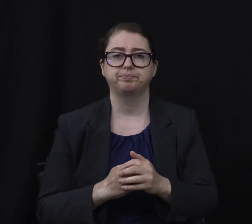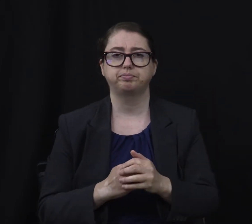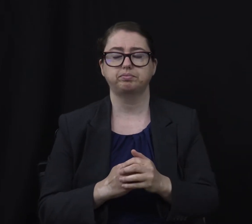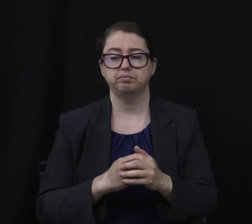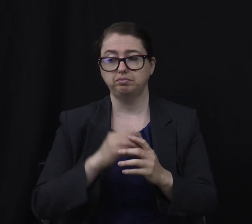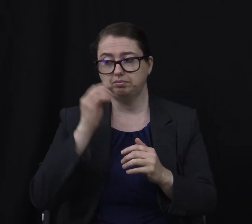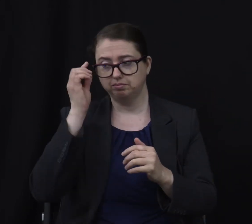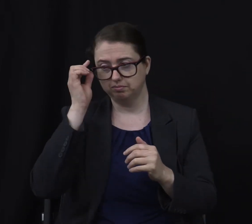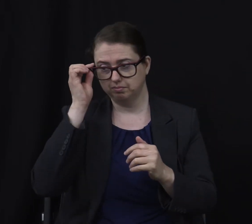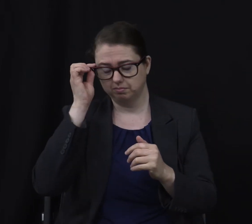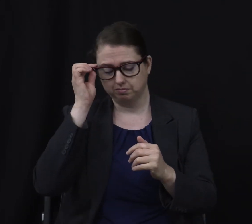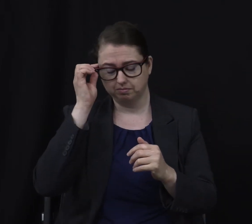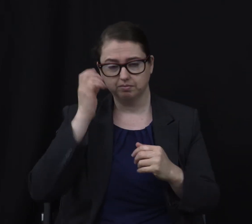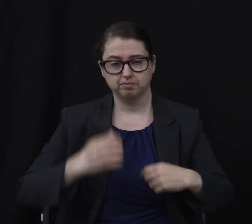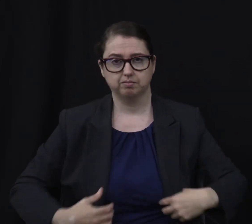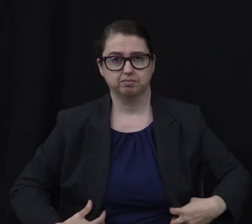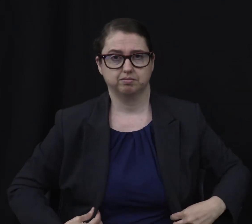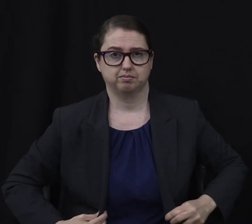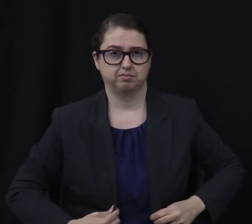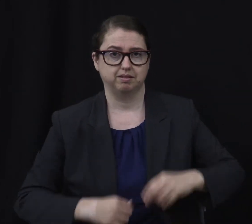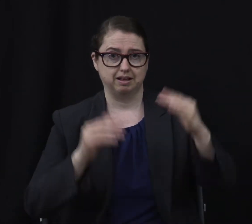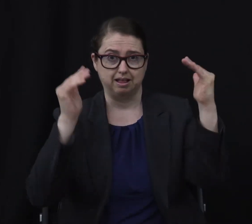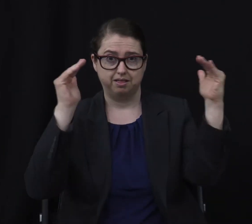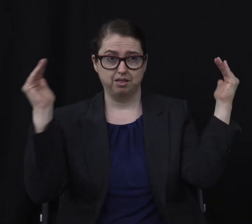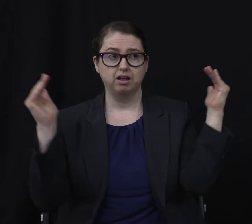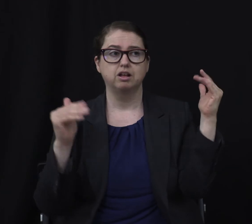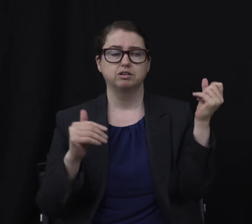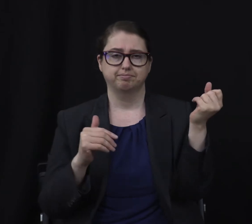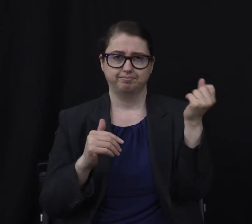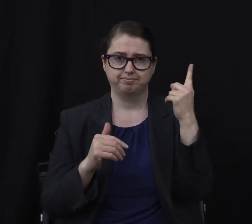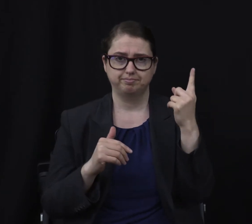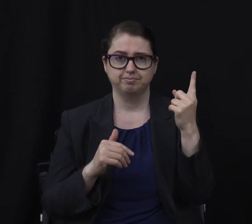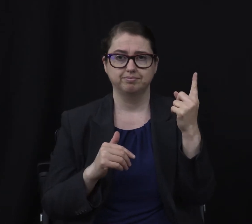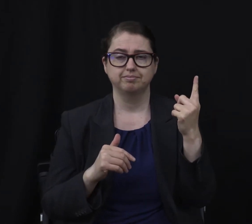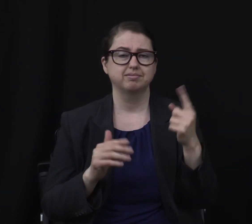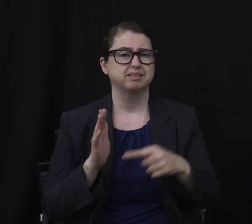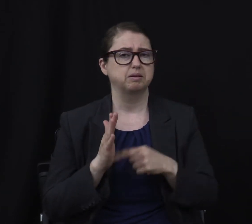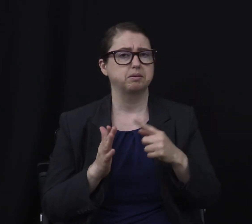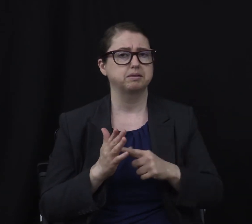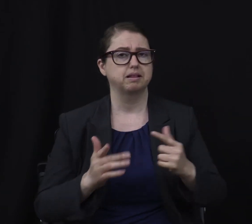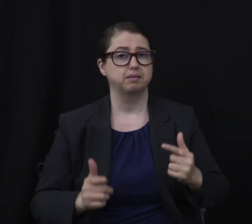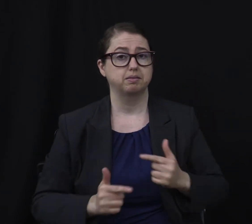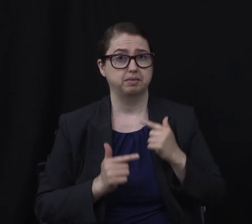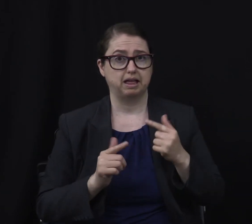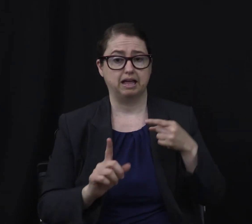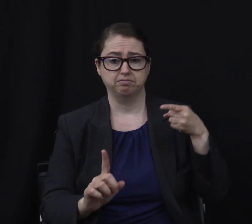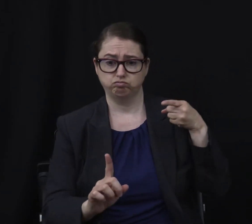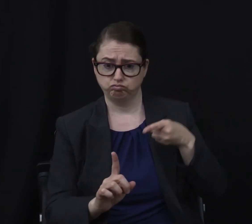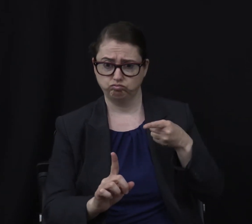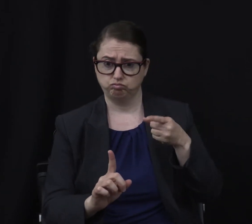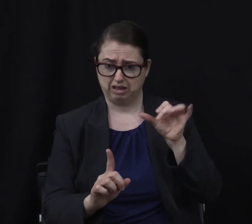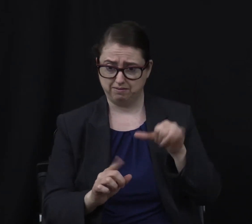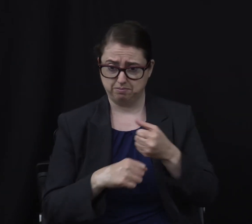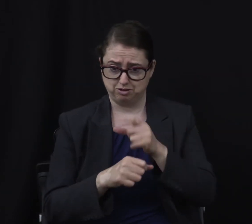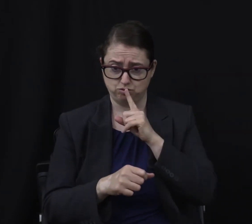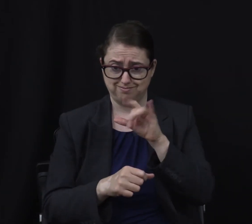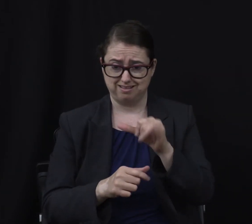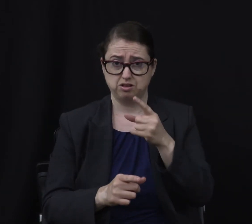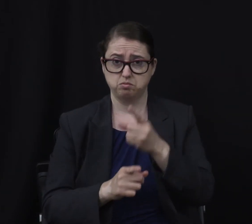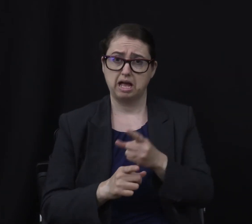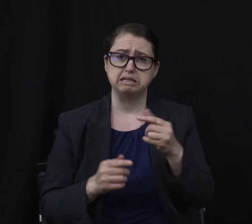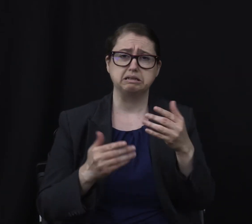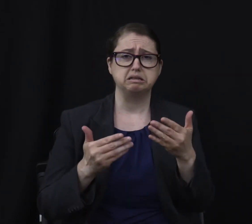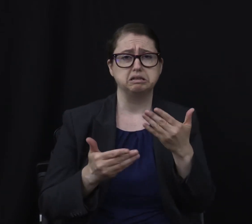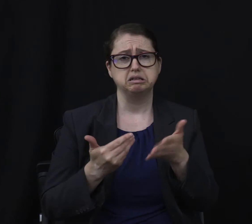well, that you don't get to the pivotal points of life and just coast right through. These are designed to be